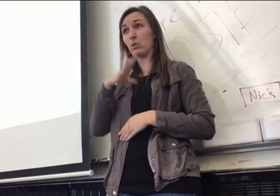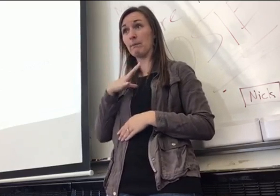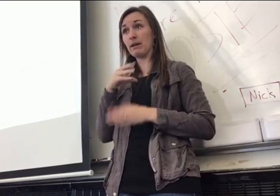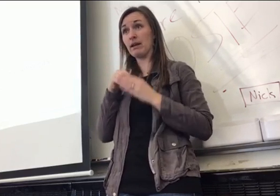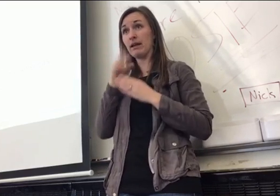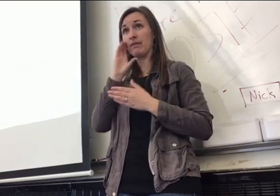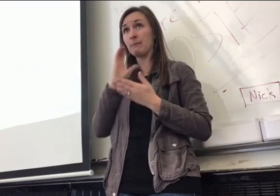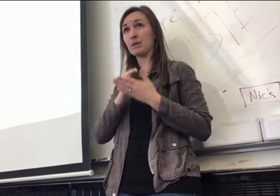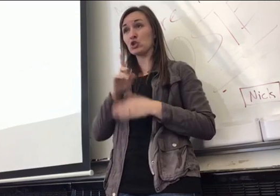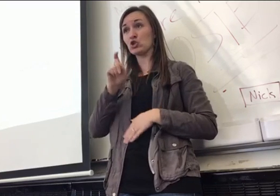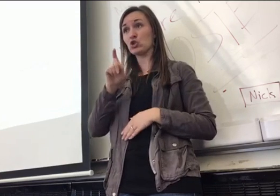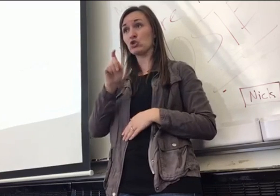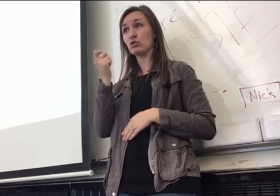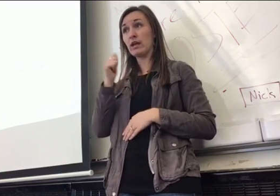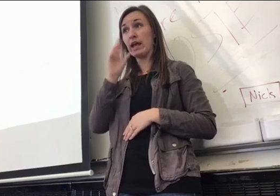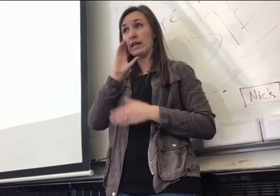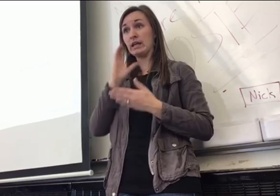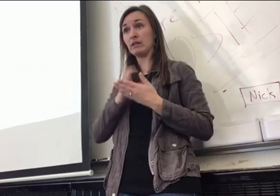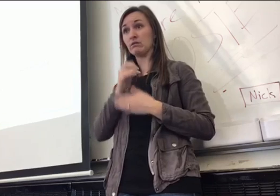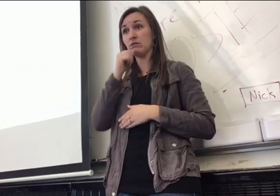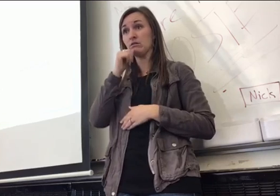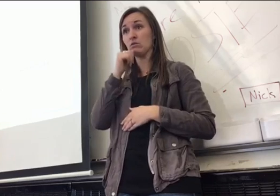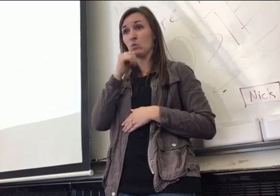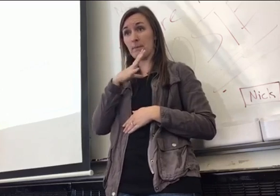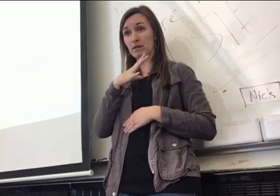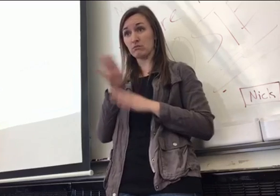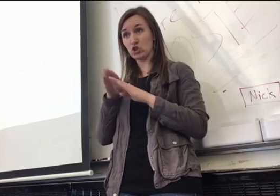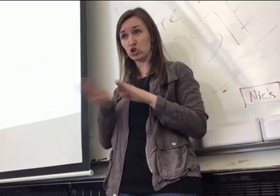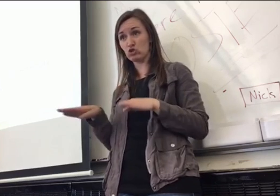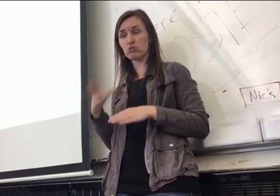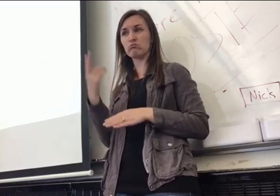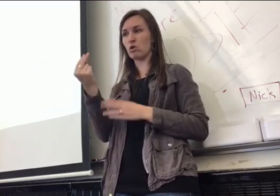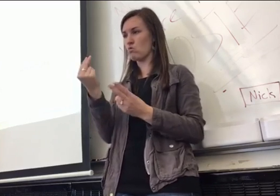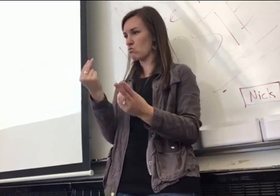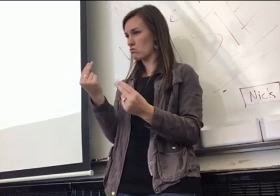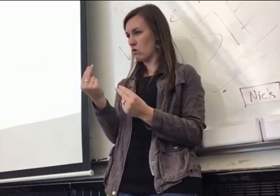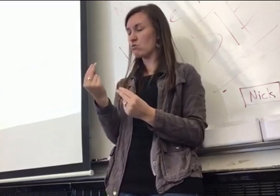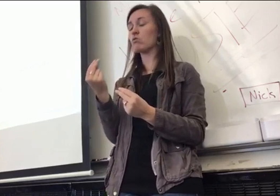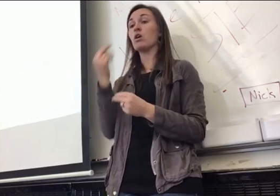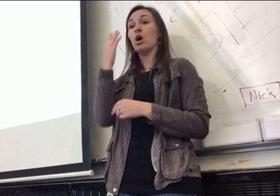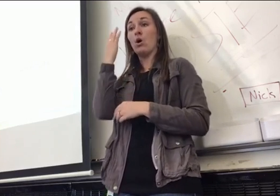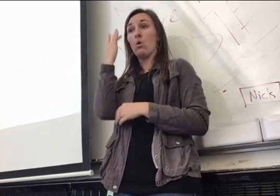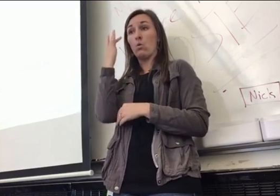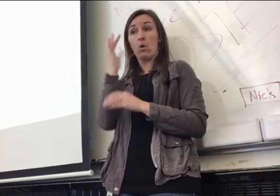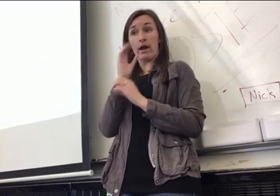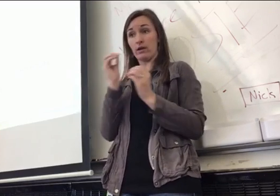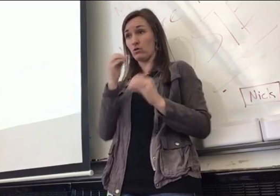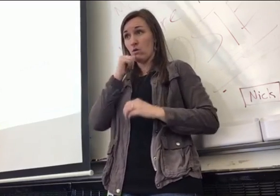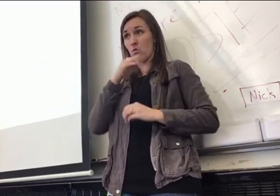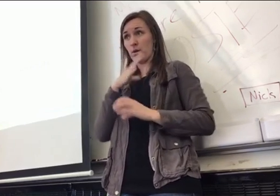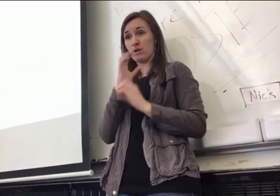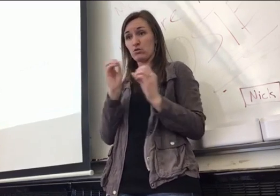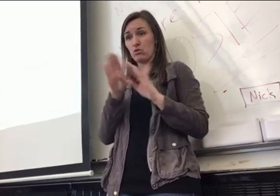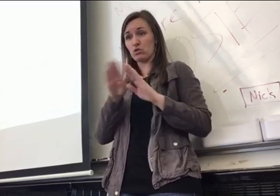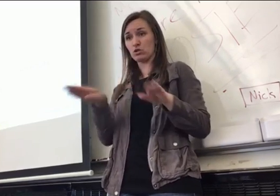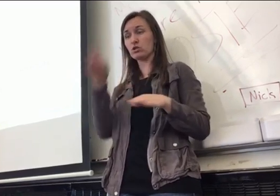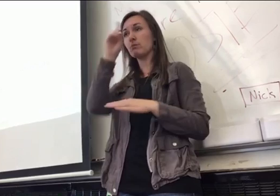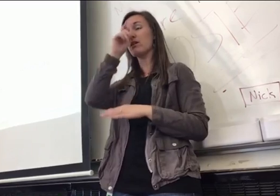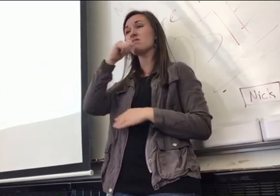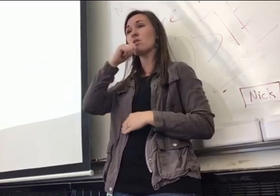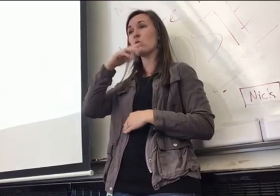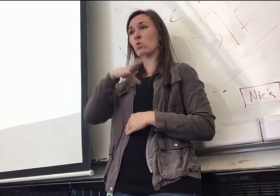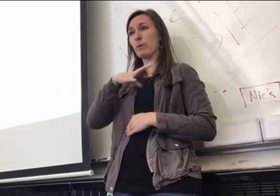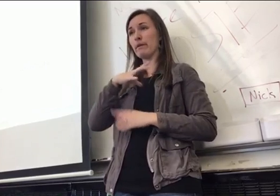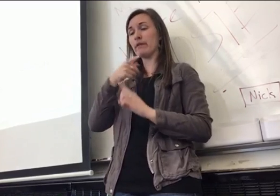picture? What about kids? No. The major reason for this is a woman is not